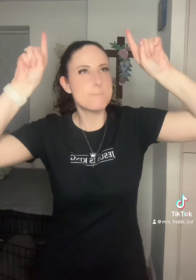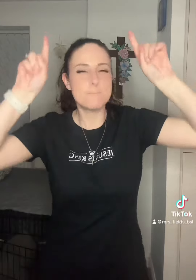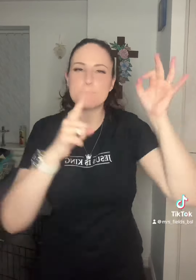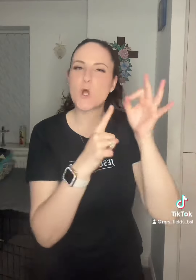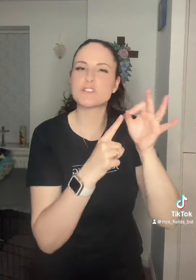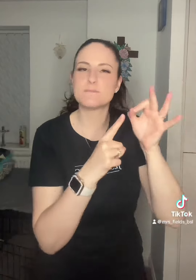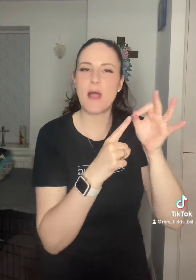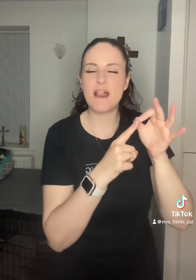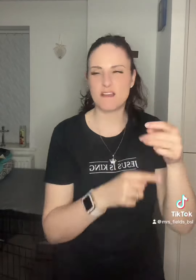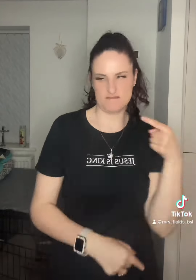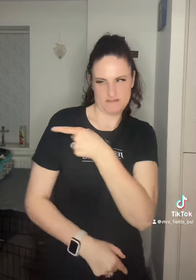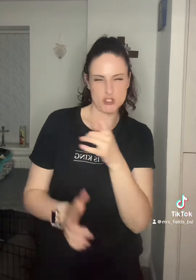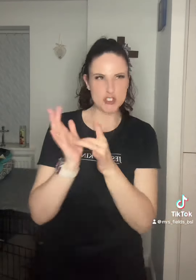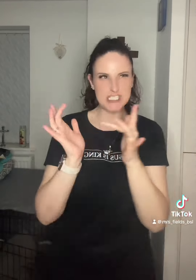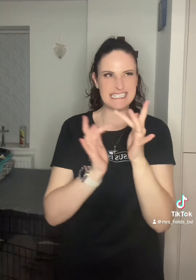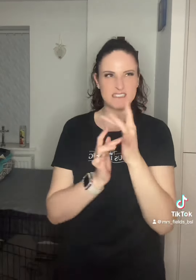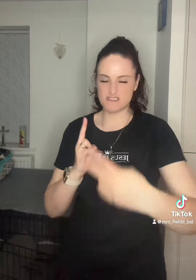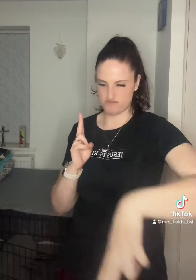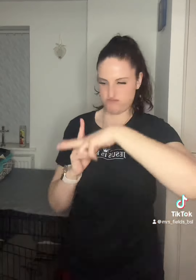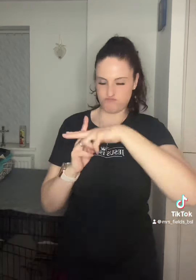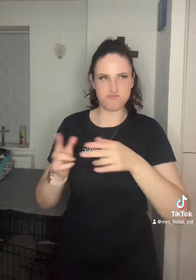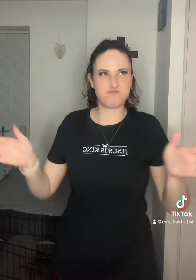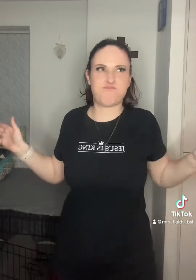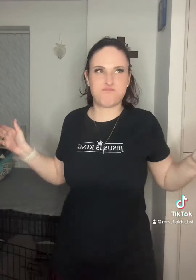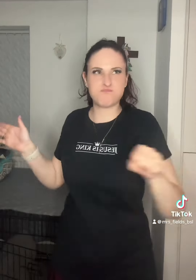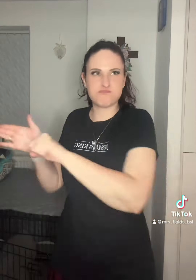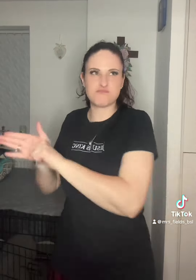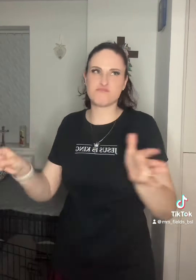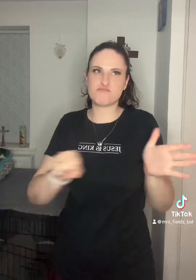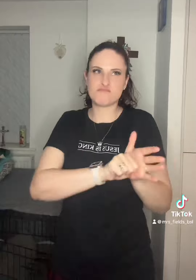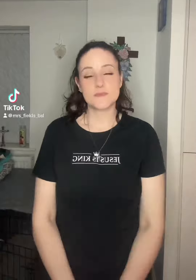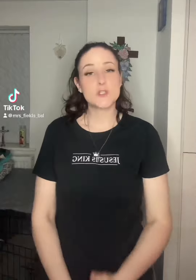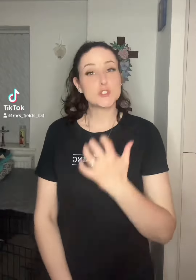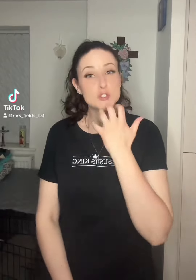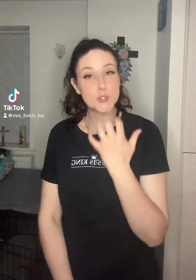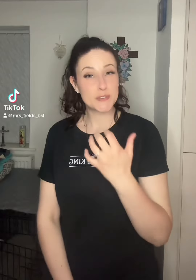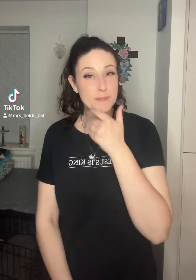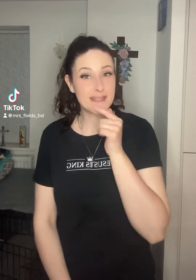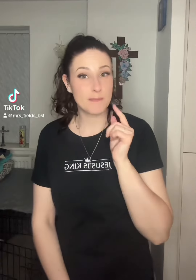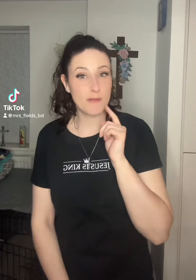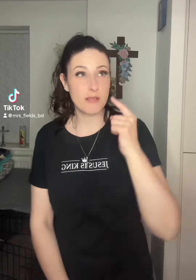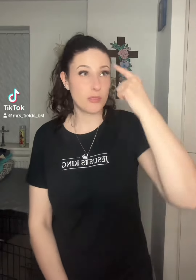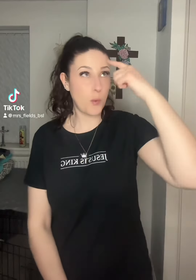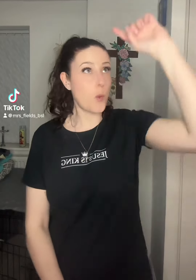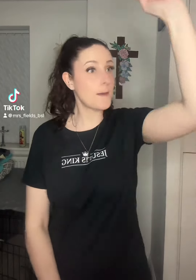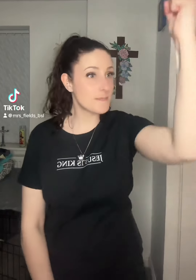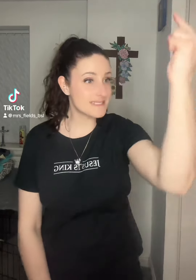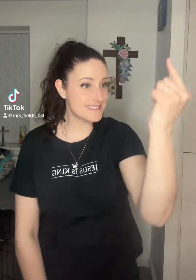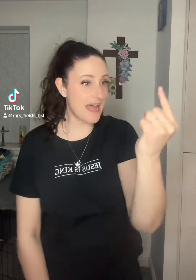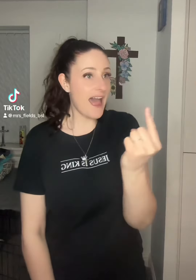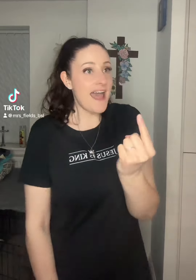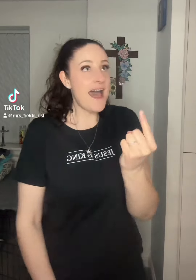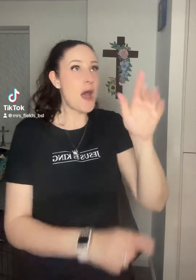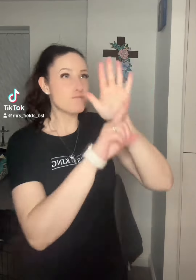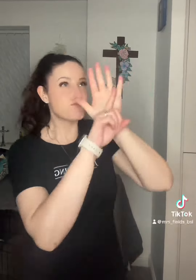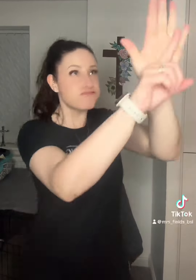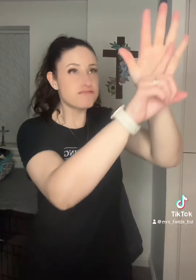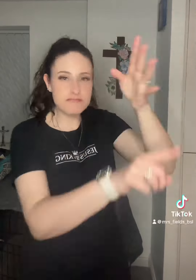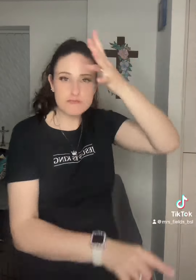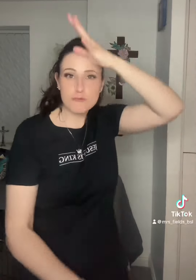had Pontius Pilate crucified Jesus Christ. The Jewish people could not understand that the Messiah was not there to deliver